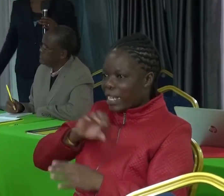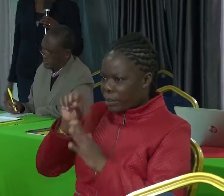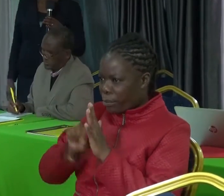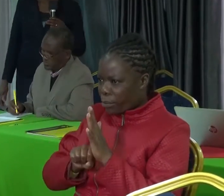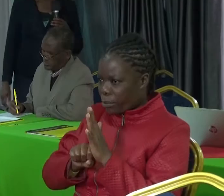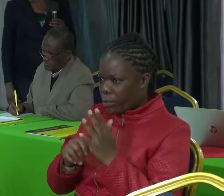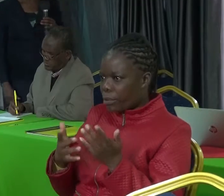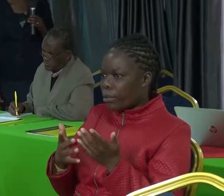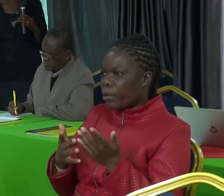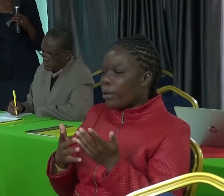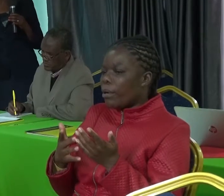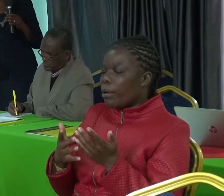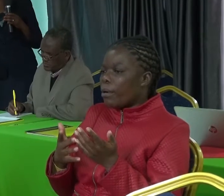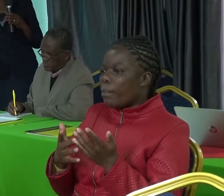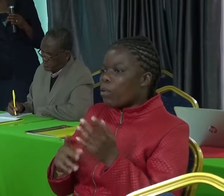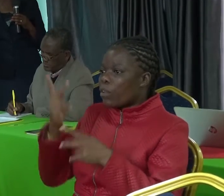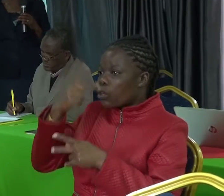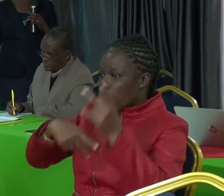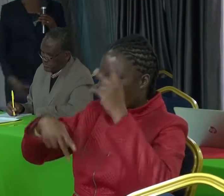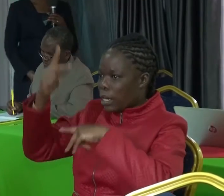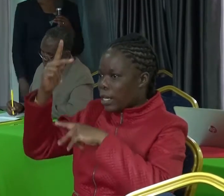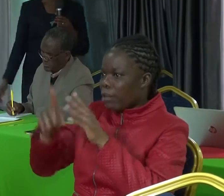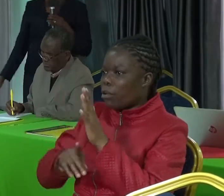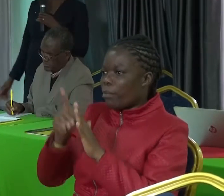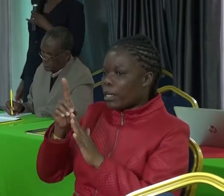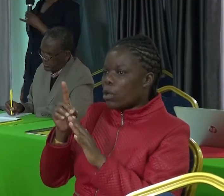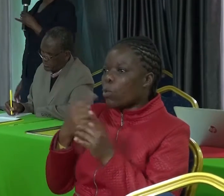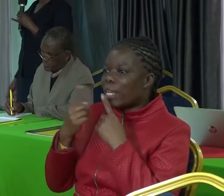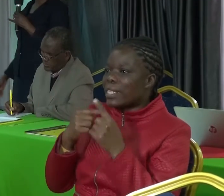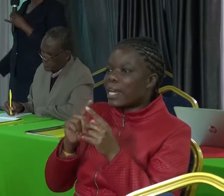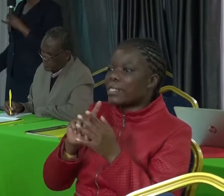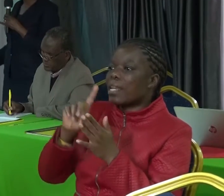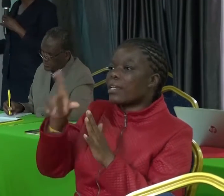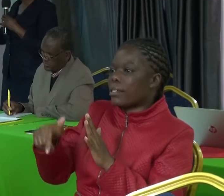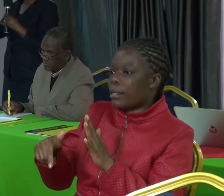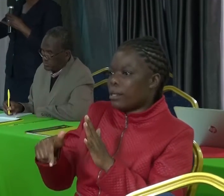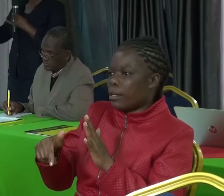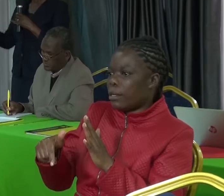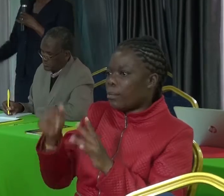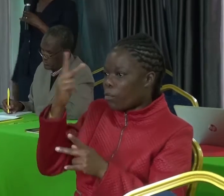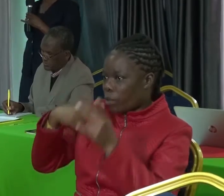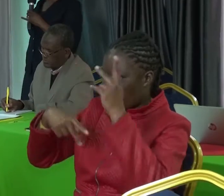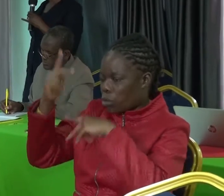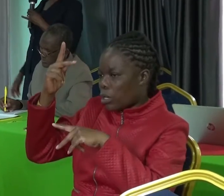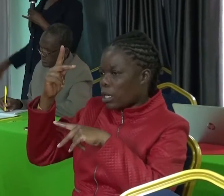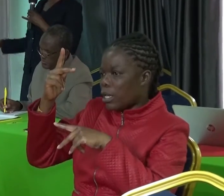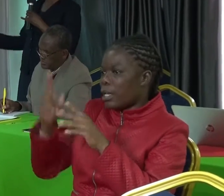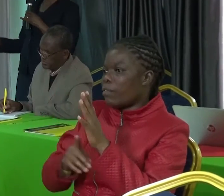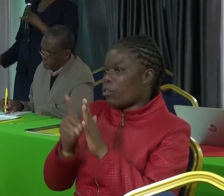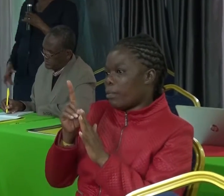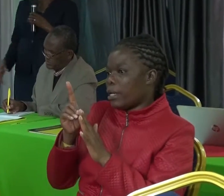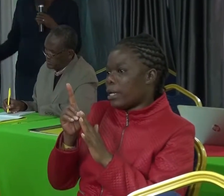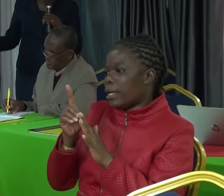in. Professional development process, we shall see what it is. And there will be supervisors